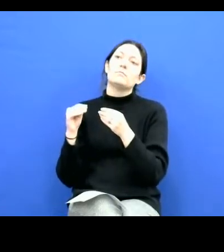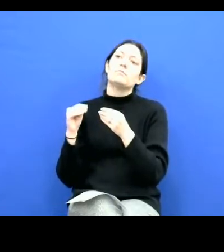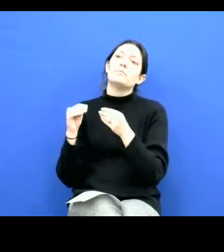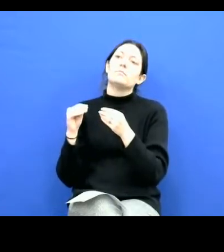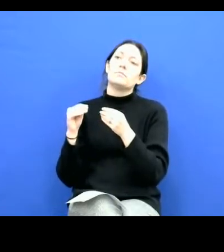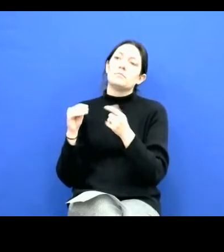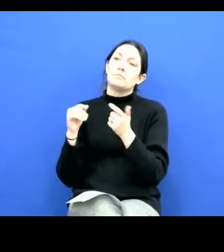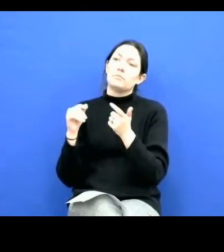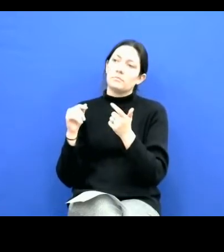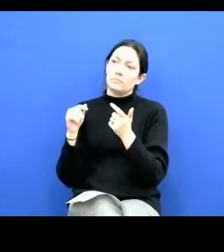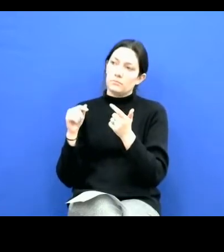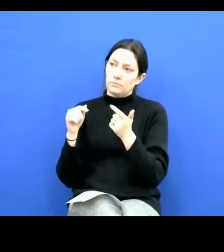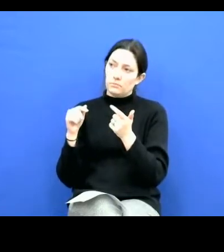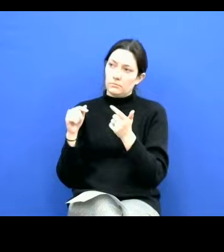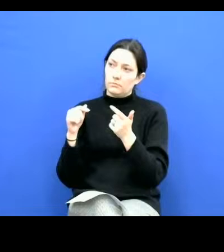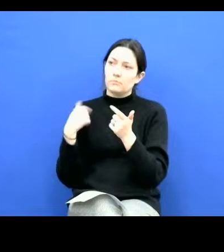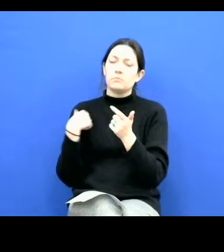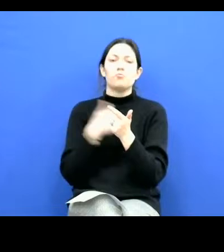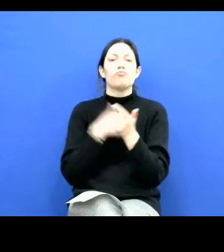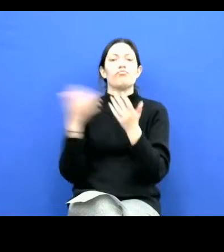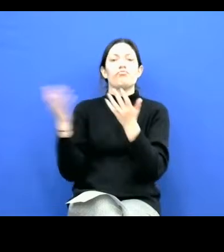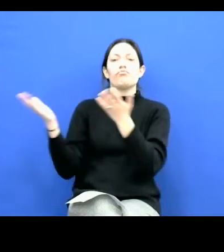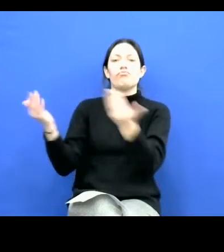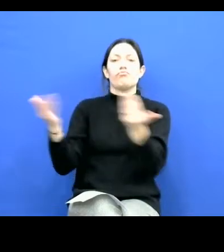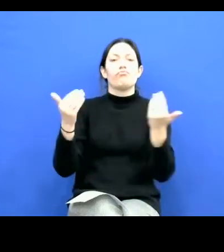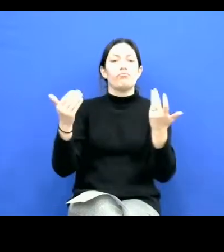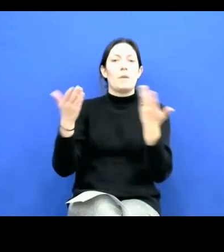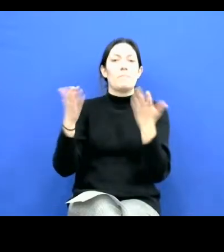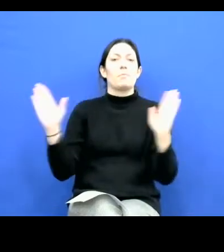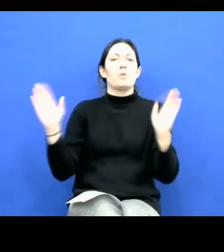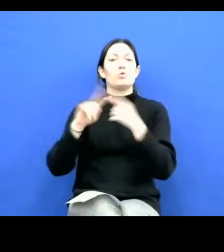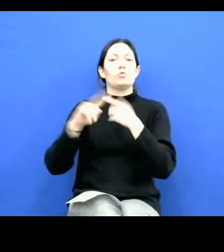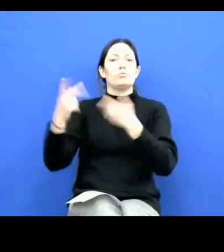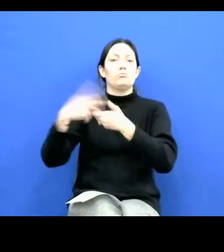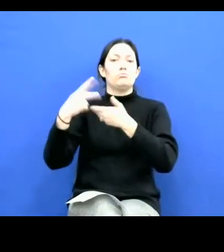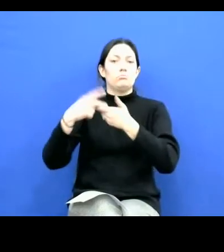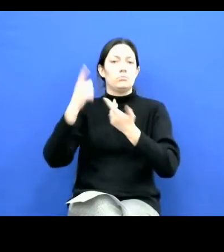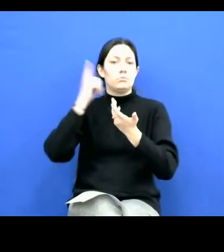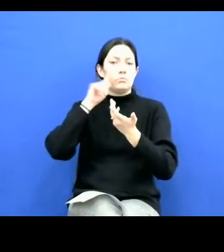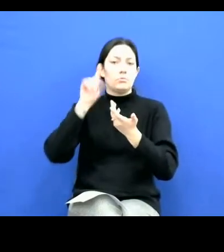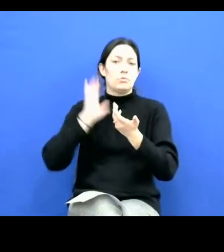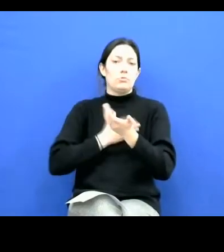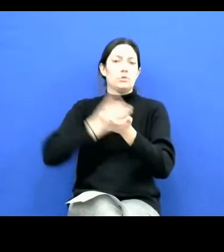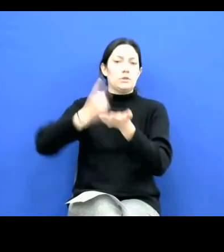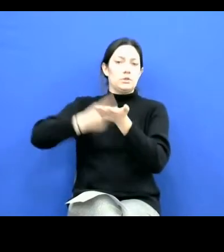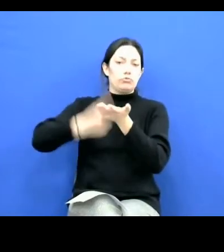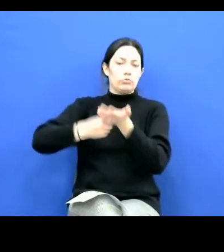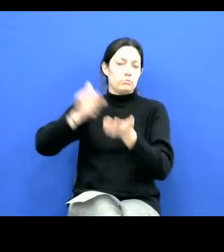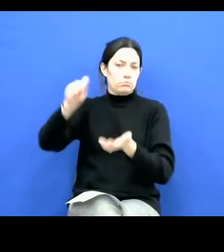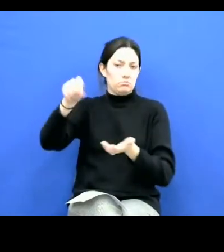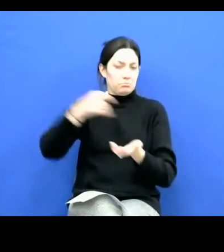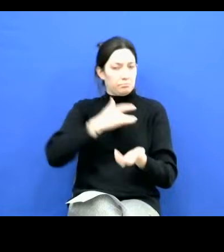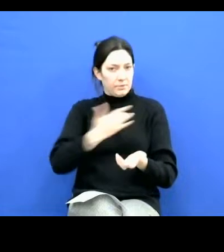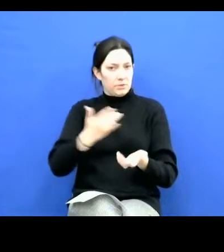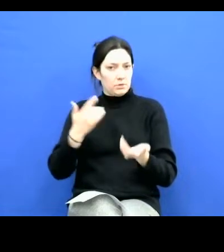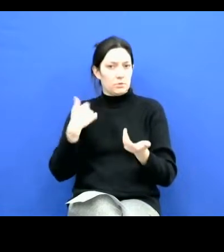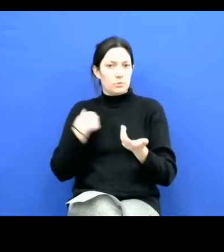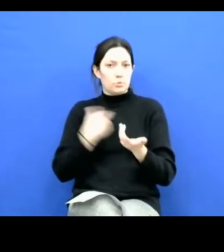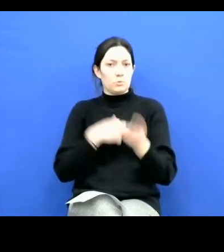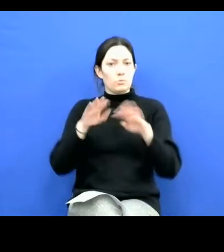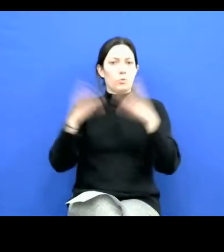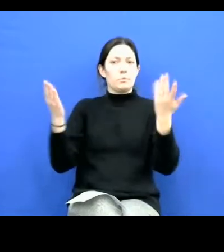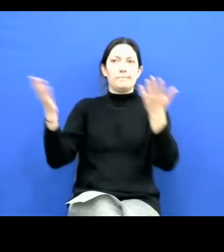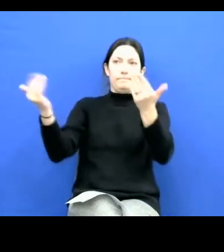we invite the public to participate in discussions, typically